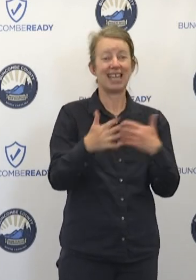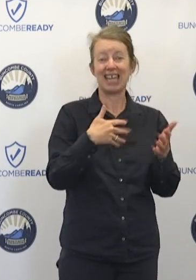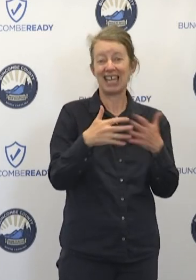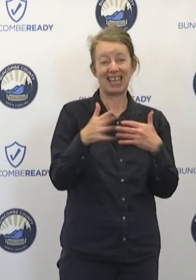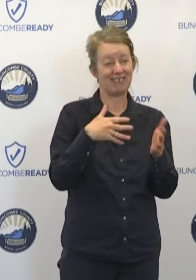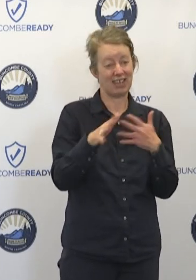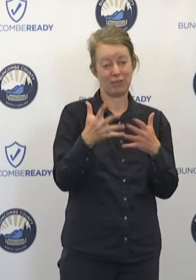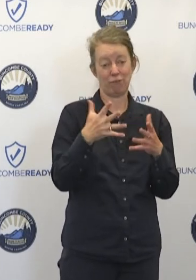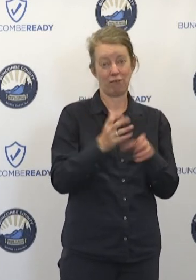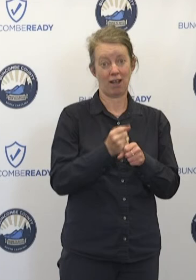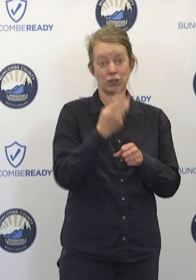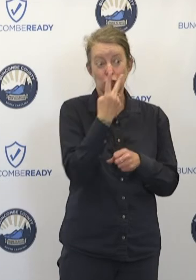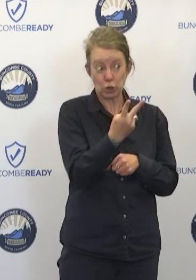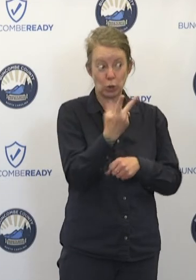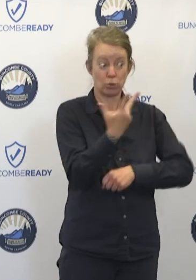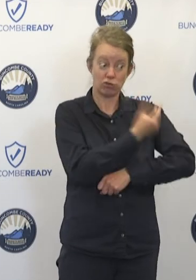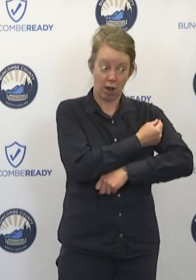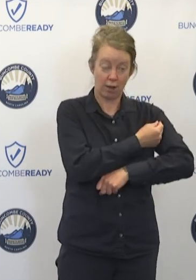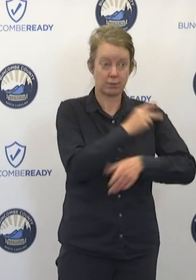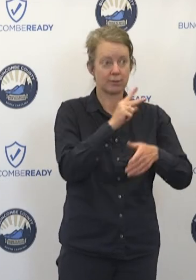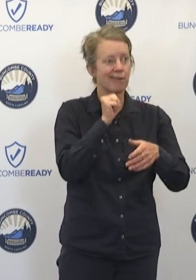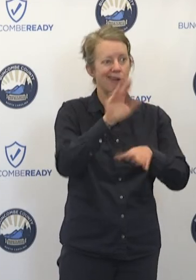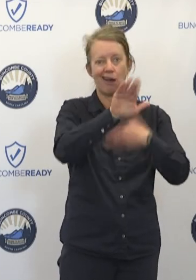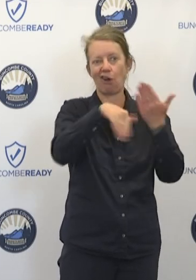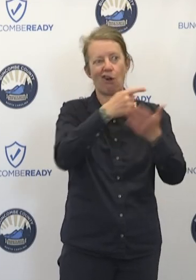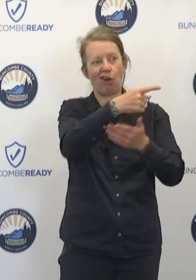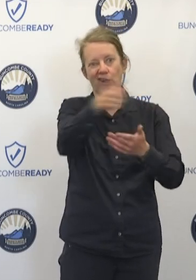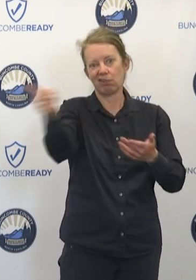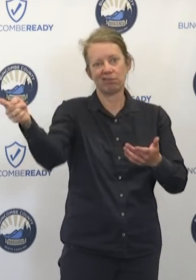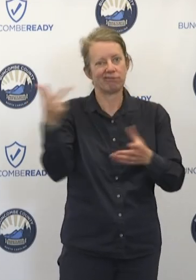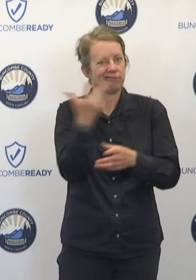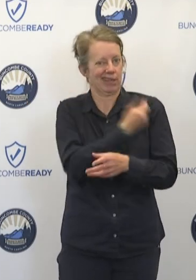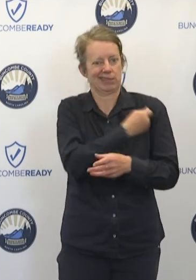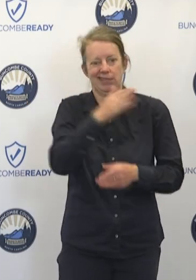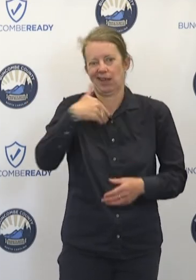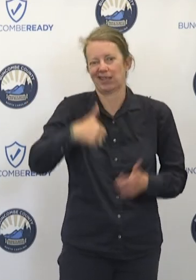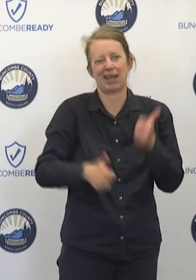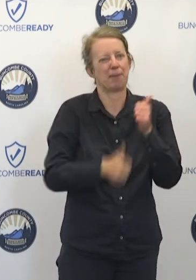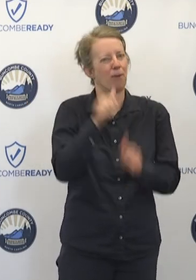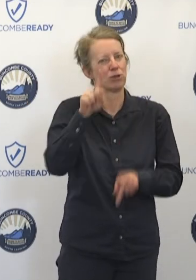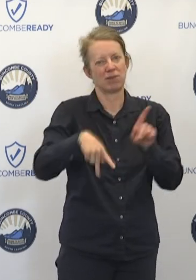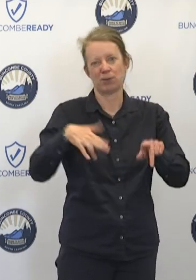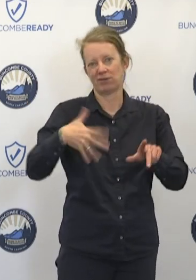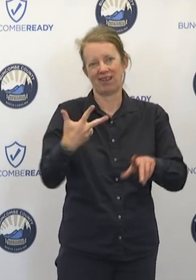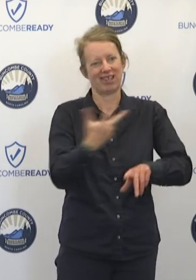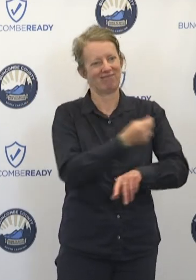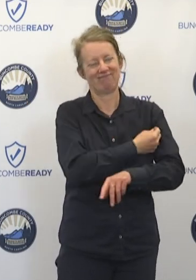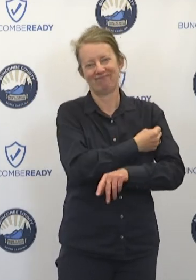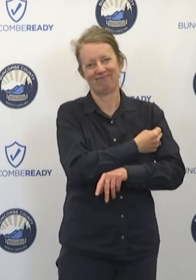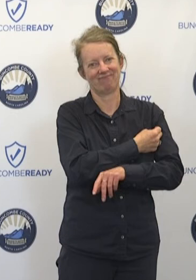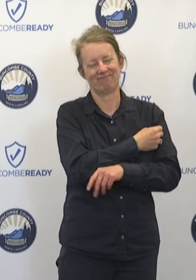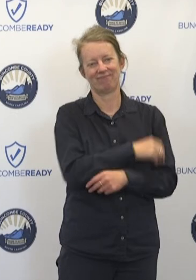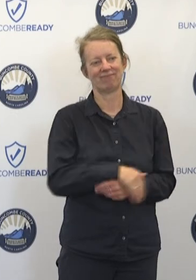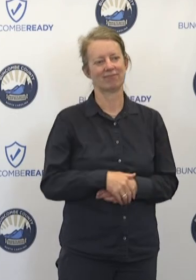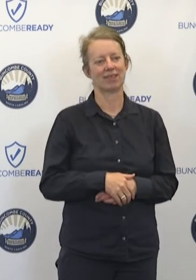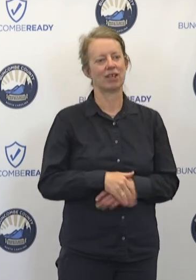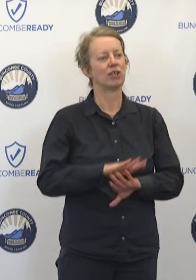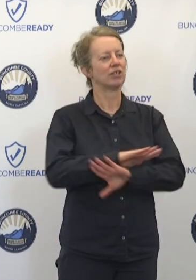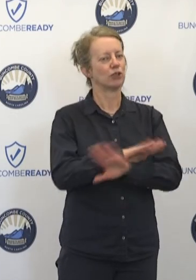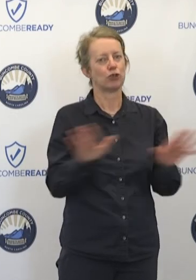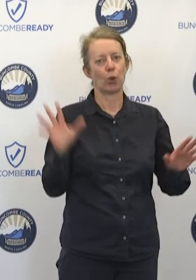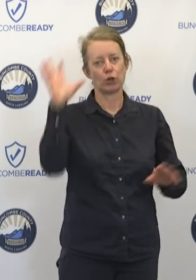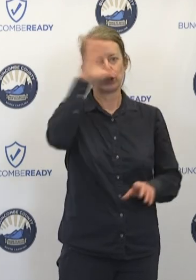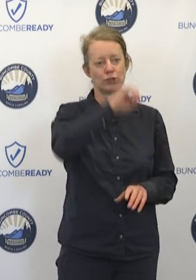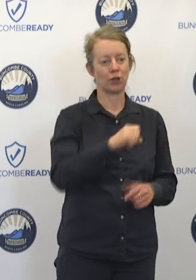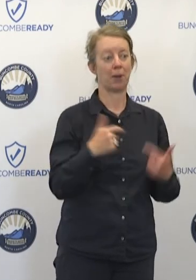series, not everyone has. The overwhelming majority has not received vaccine yet. Please do not assume that because